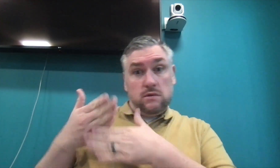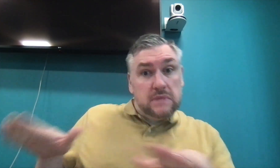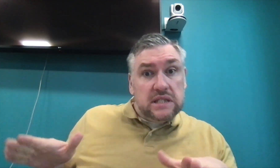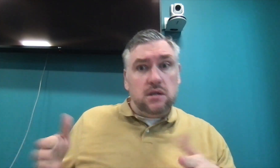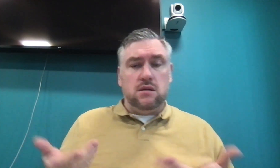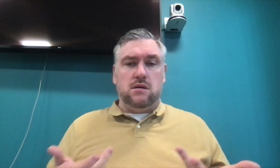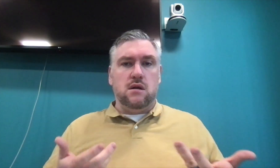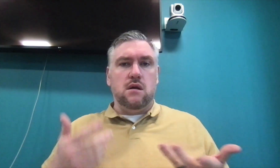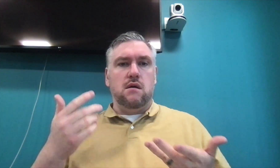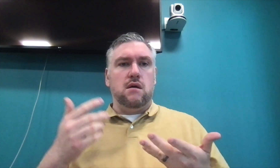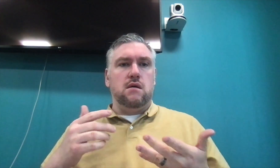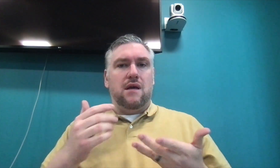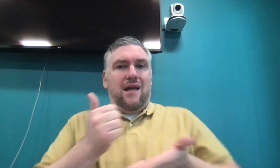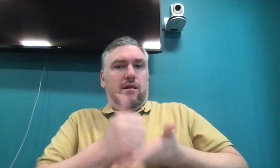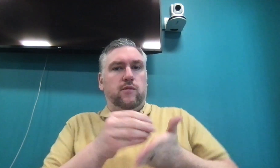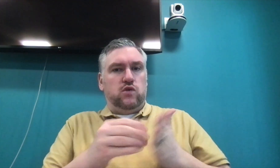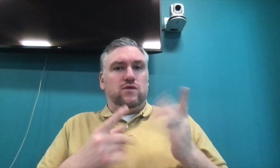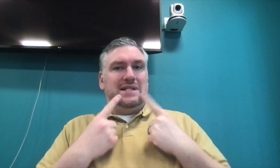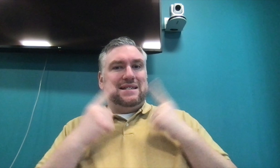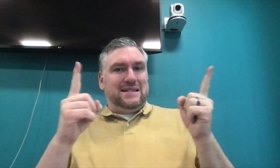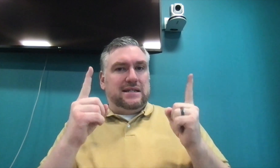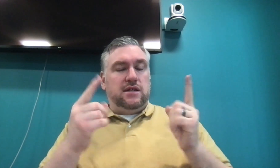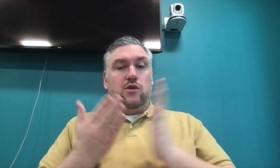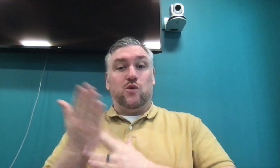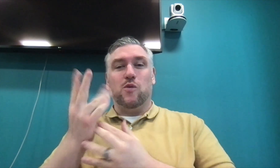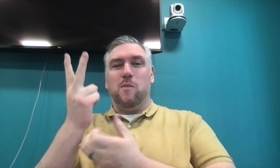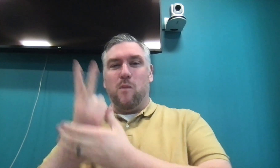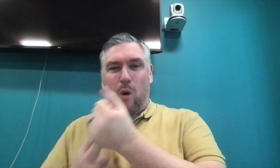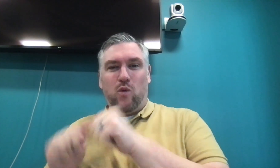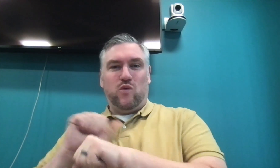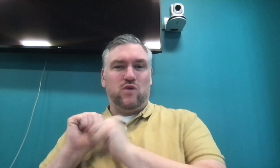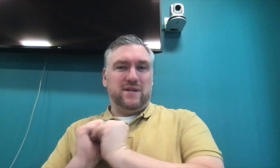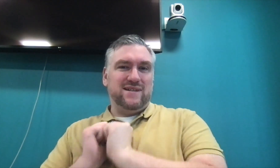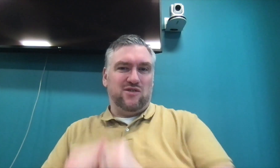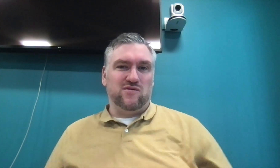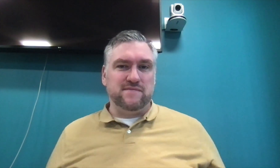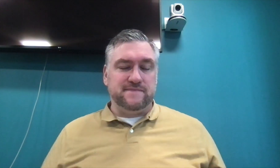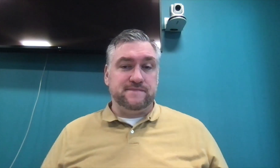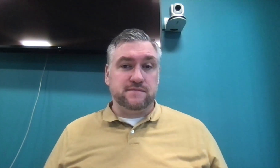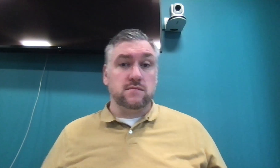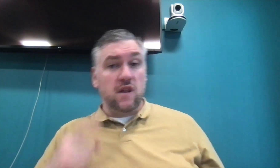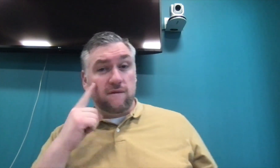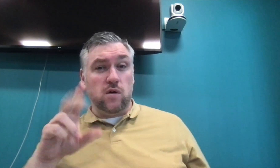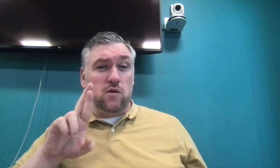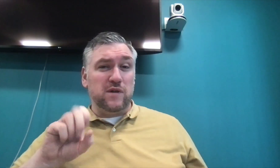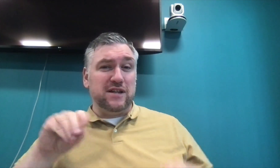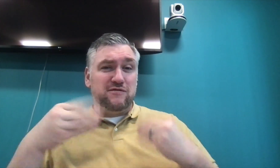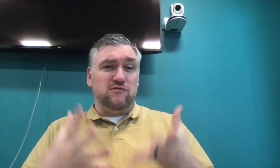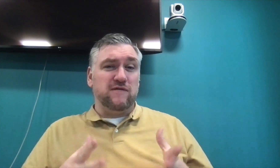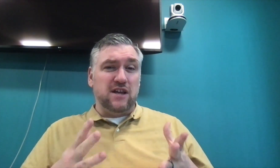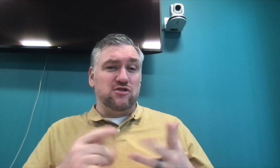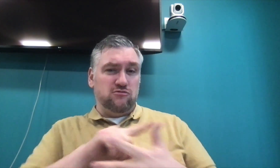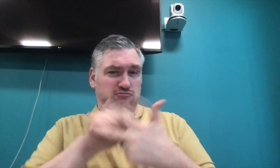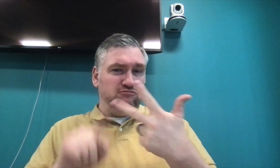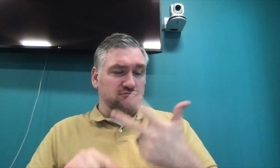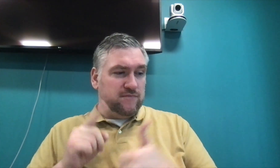or split the goals even. Help the student be successful through both of us working together.